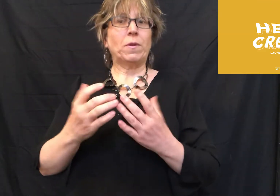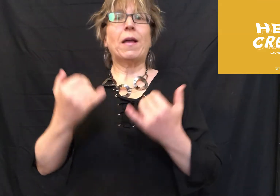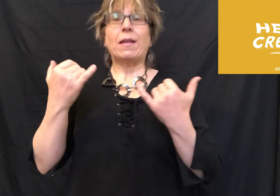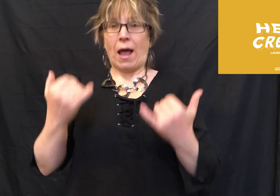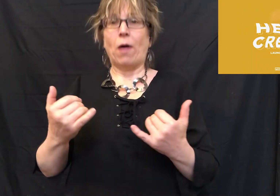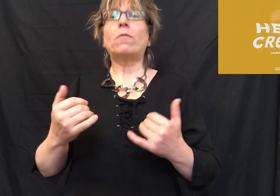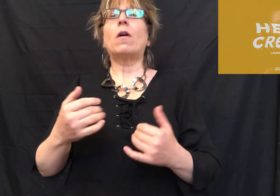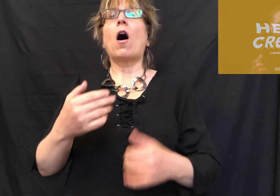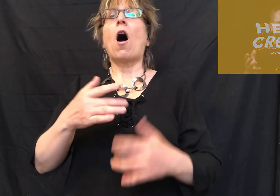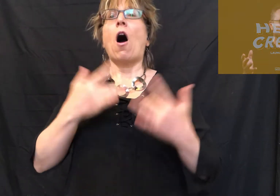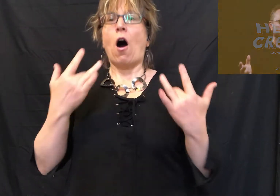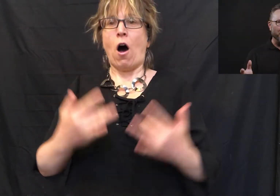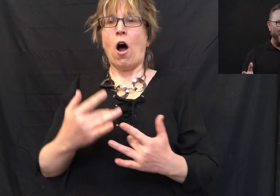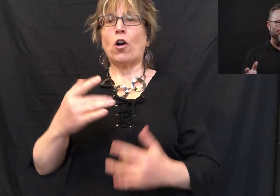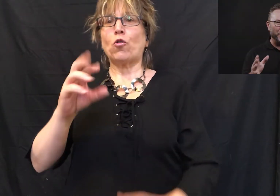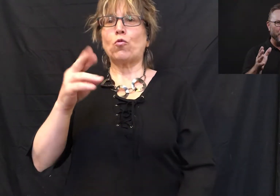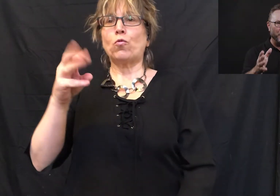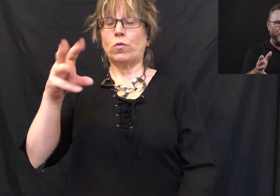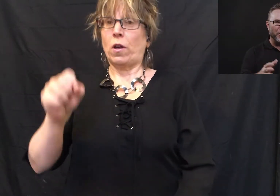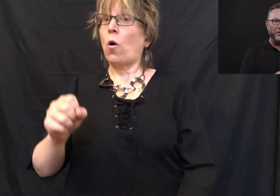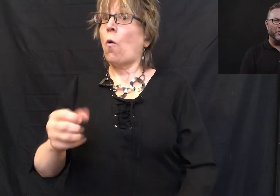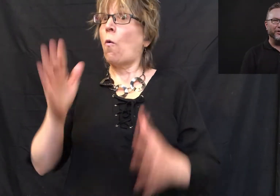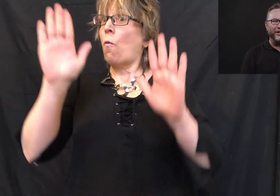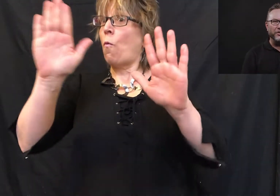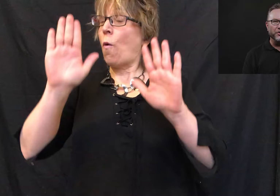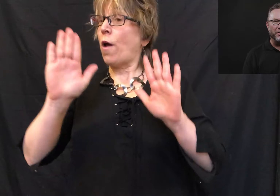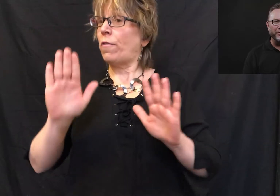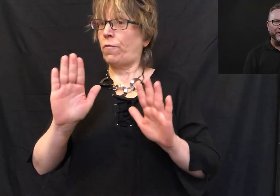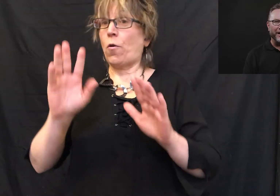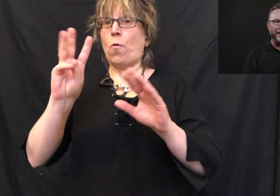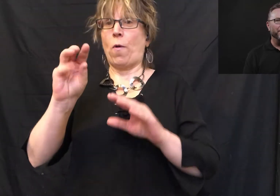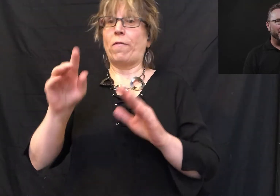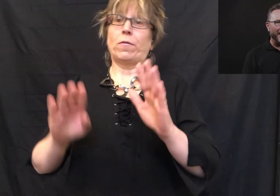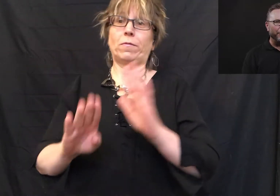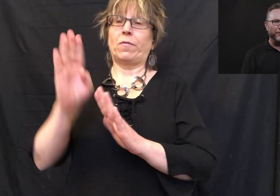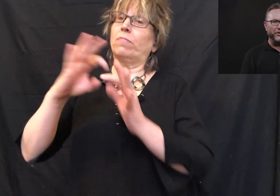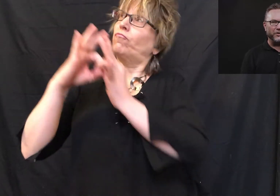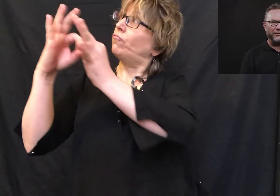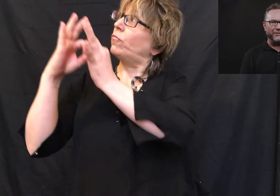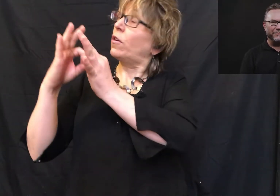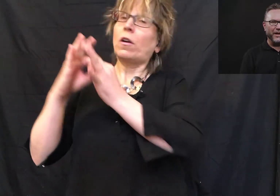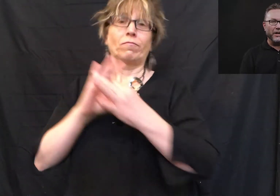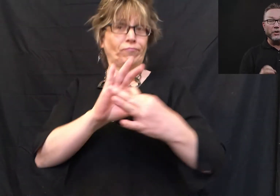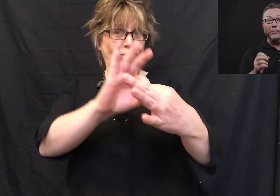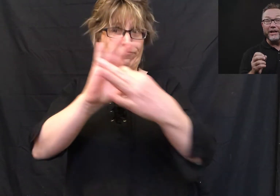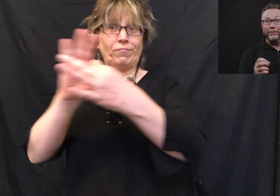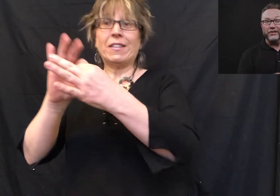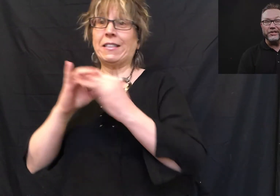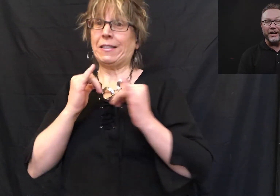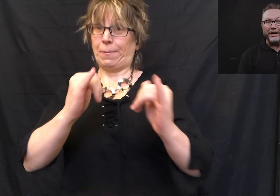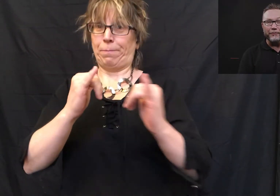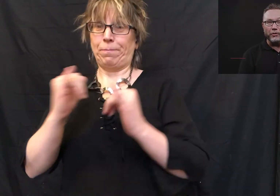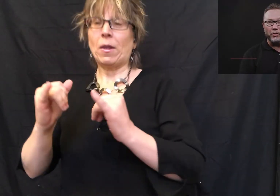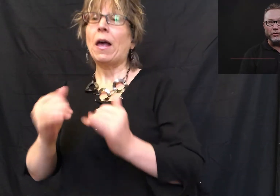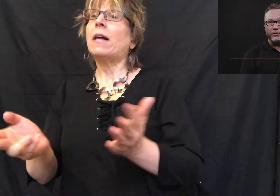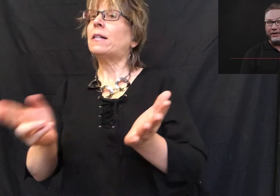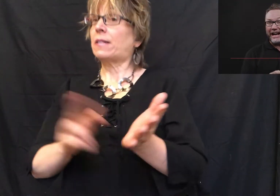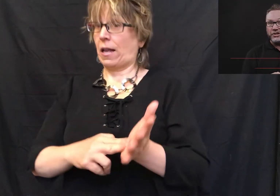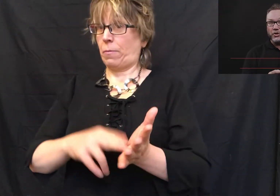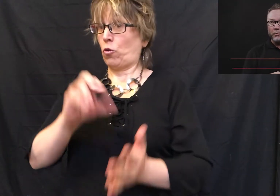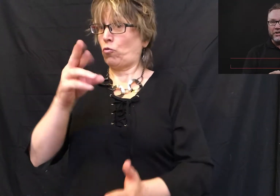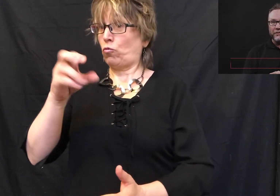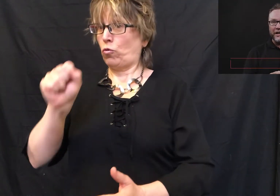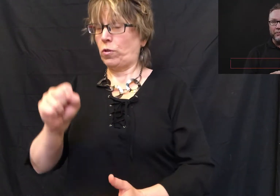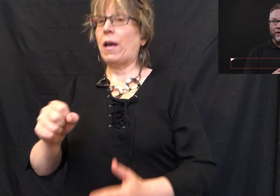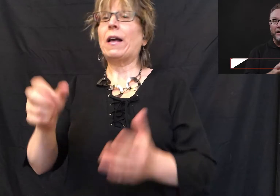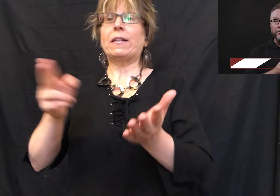sermon-based groups. Crews are a great way for you to grow in your relationship with God and with each other. You will be able to sign up for a crew the